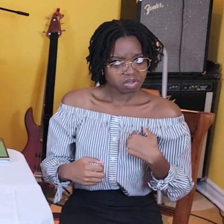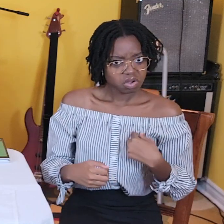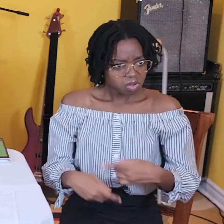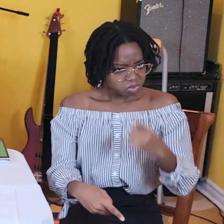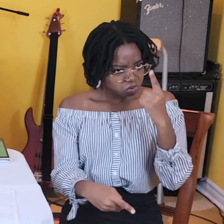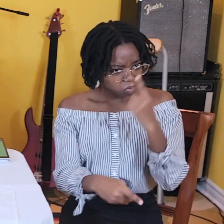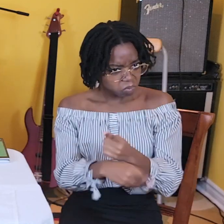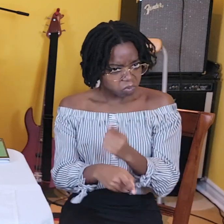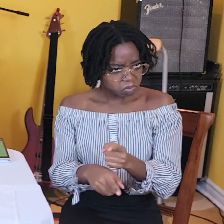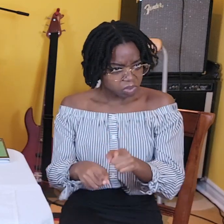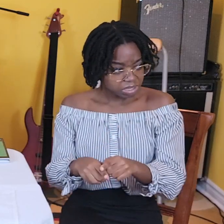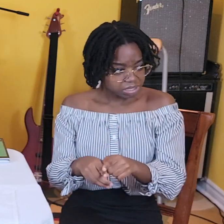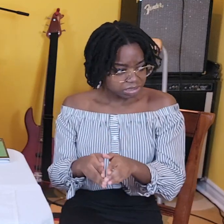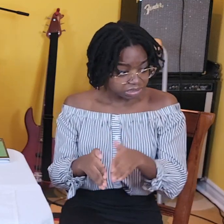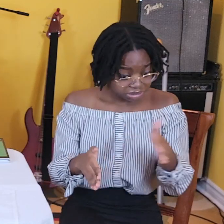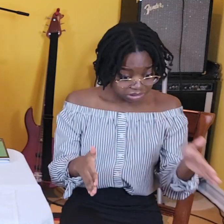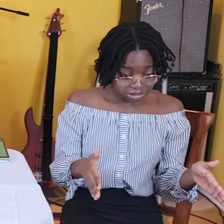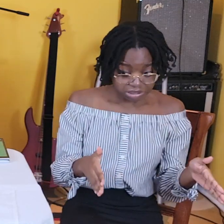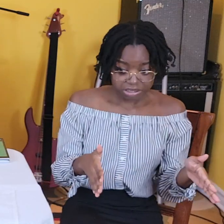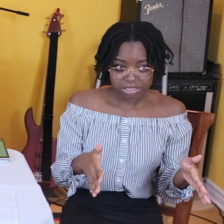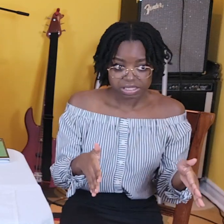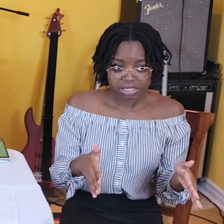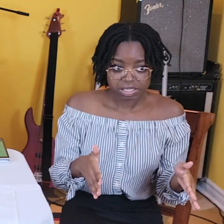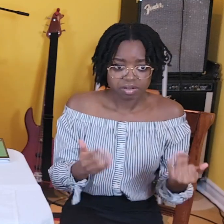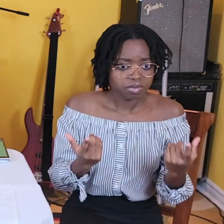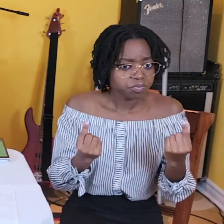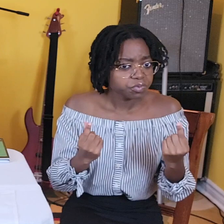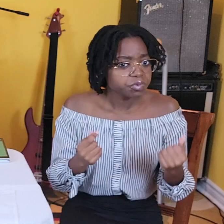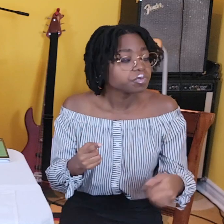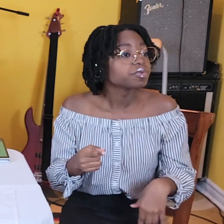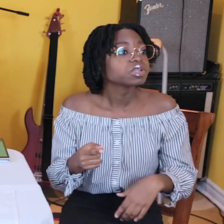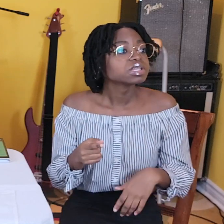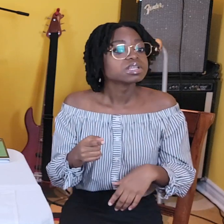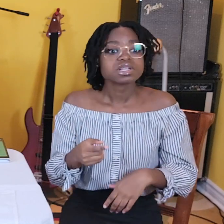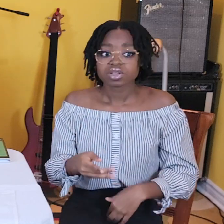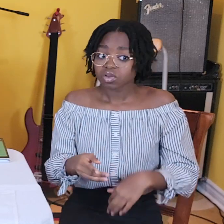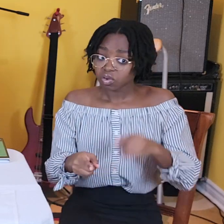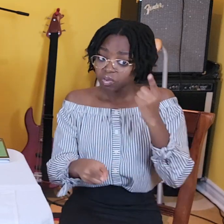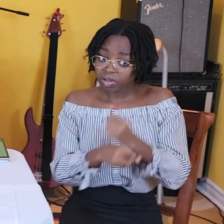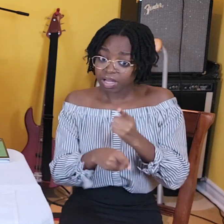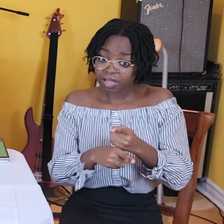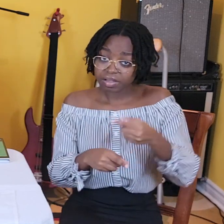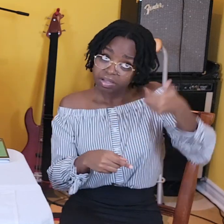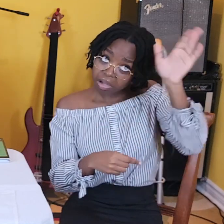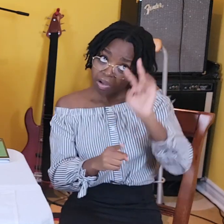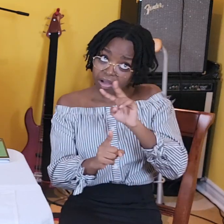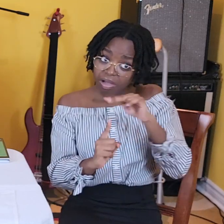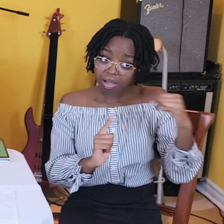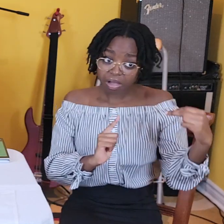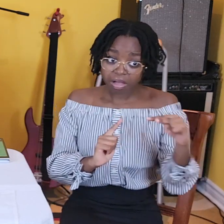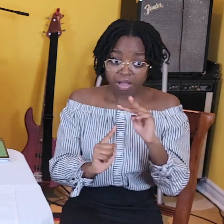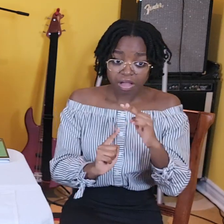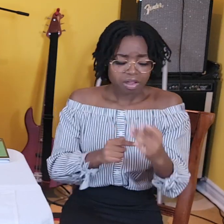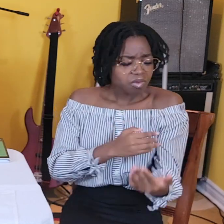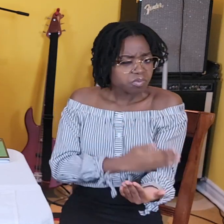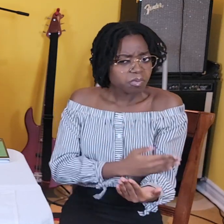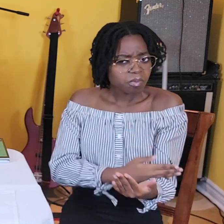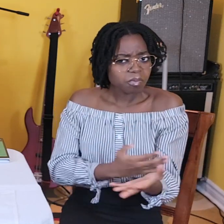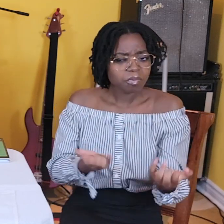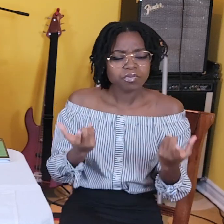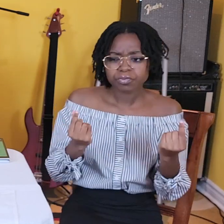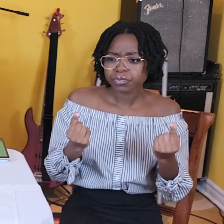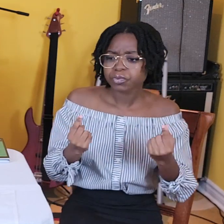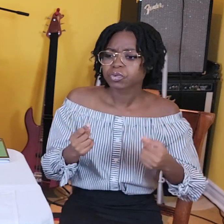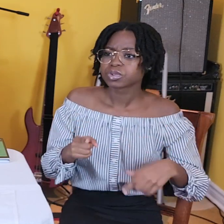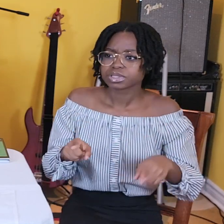is right in God's sight? And this morning, we wanted to do the same thing. We want to do a little bit of a reflection. Let us ask ourselves,